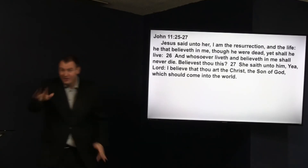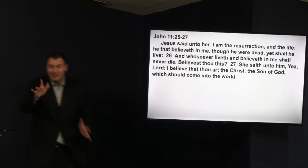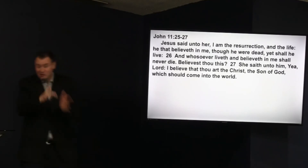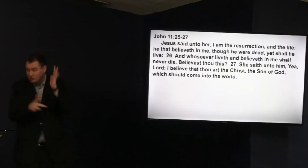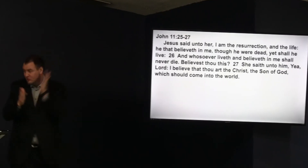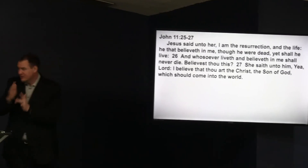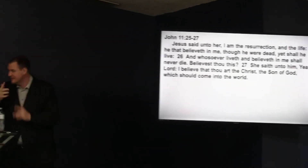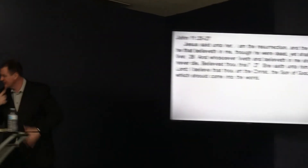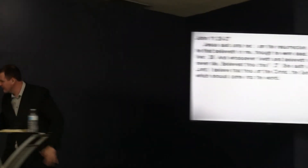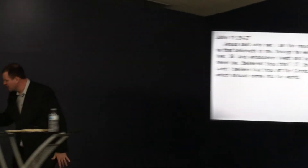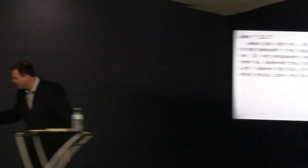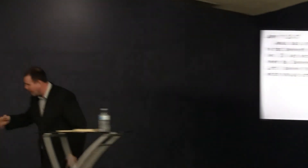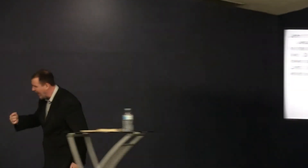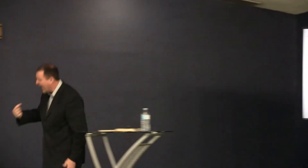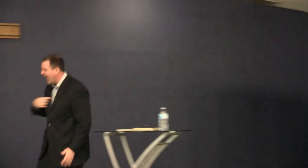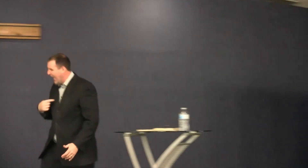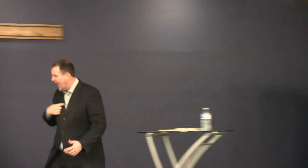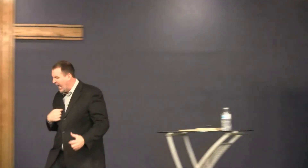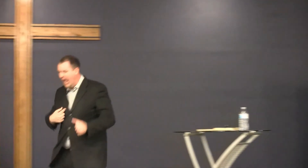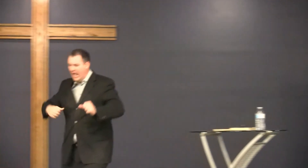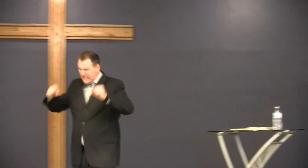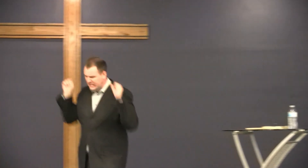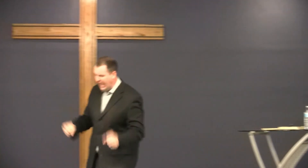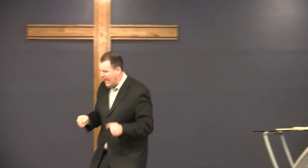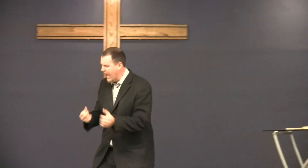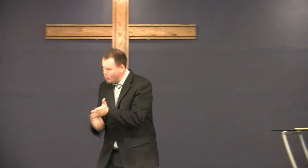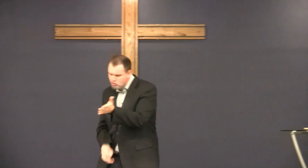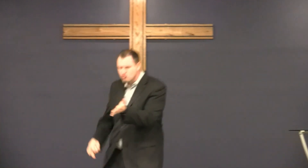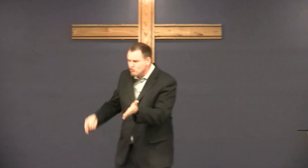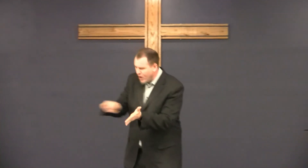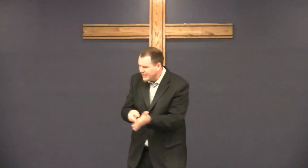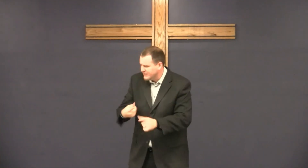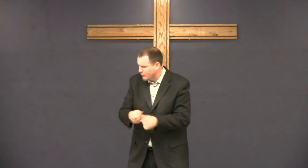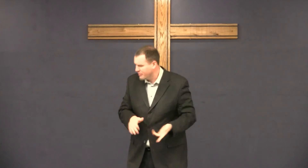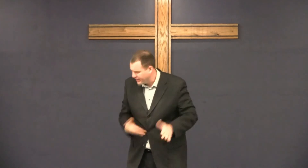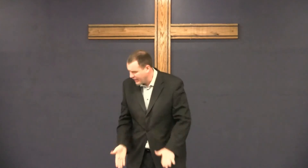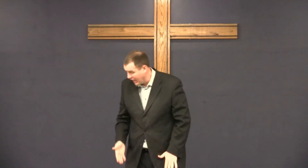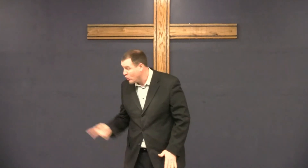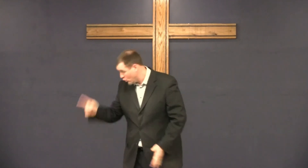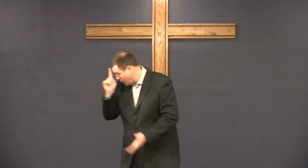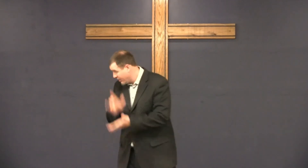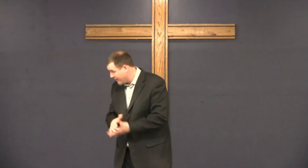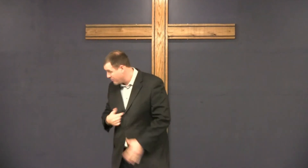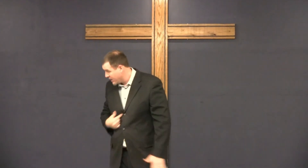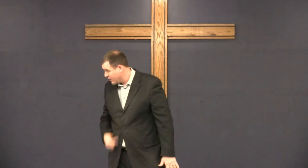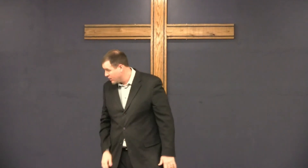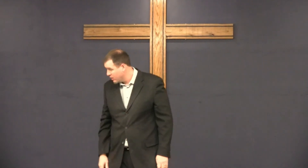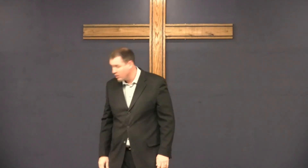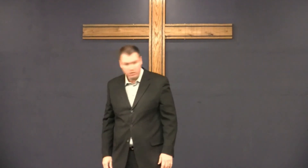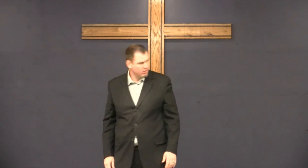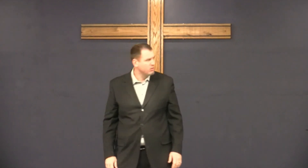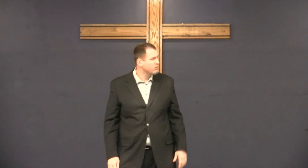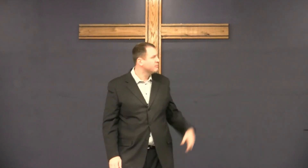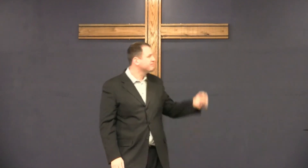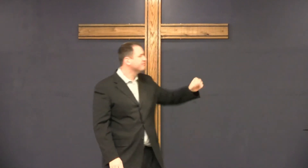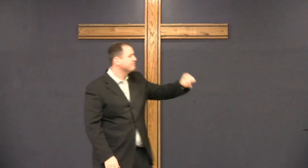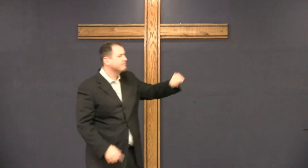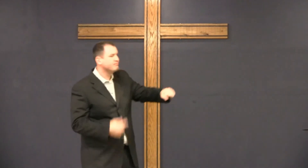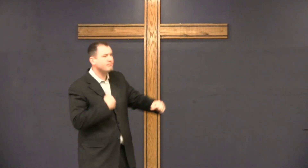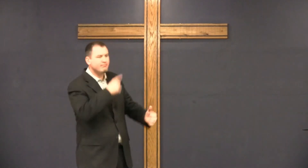This was before Lazarus. Jesus says, hey, I can raise from the dead. Do you believe